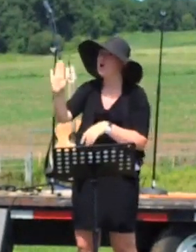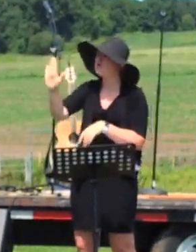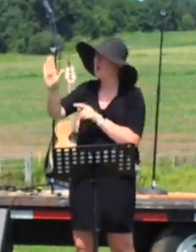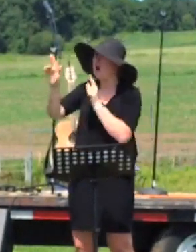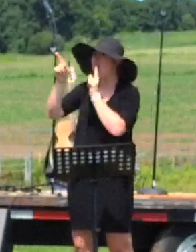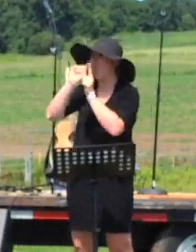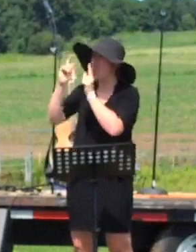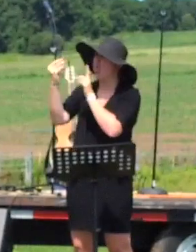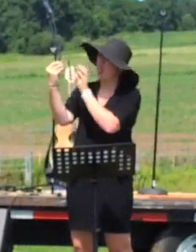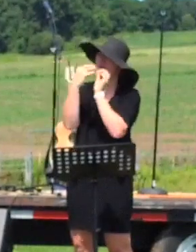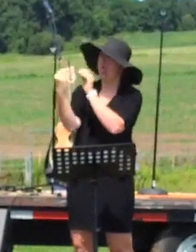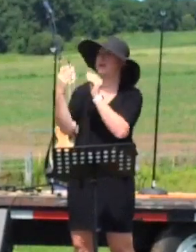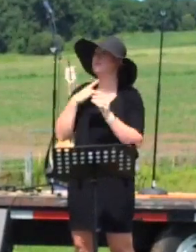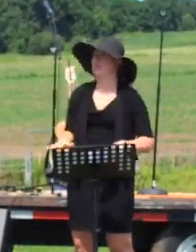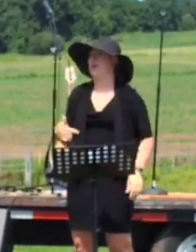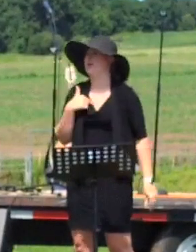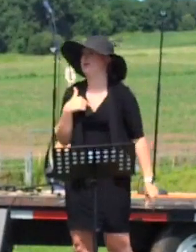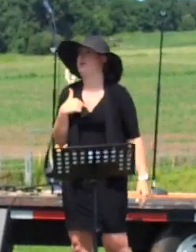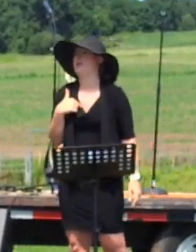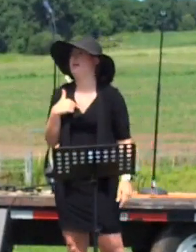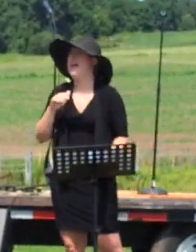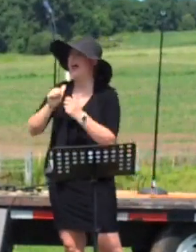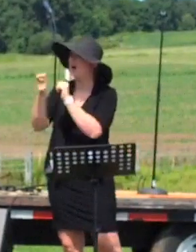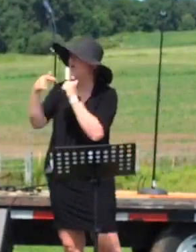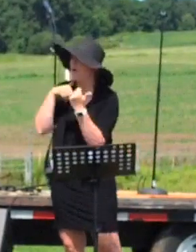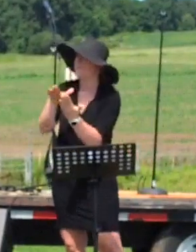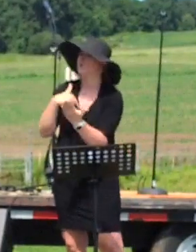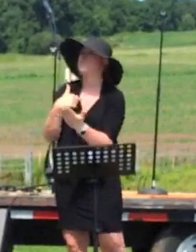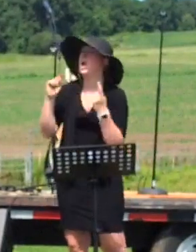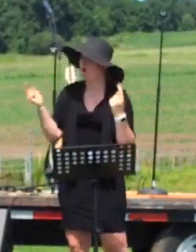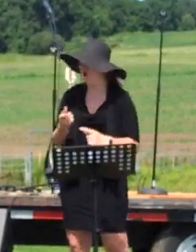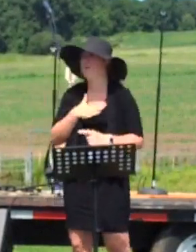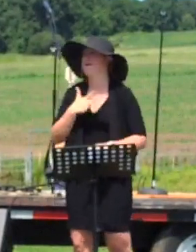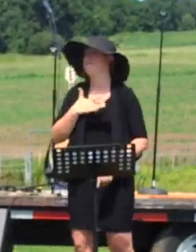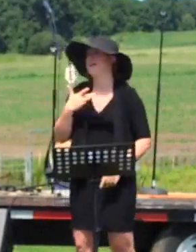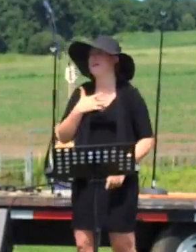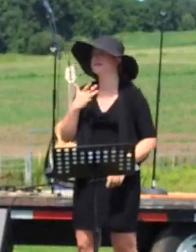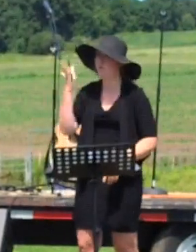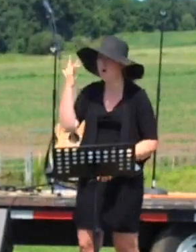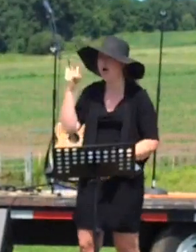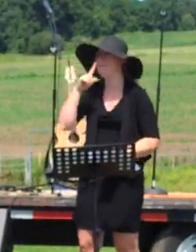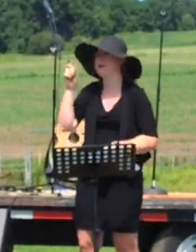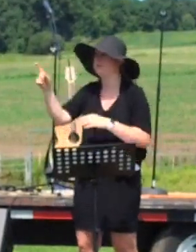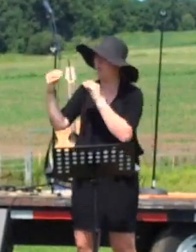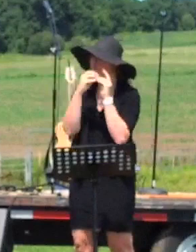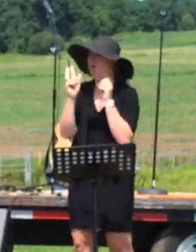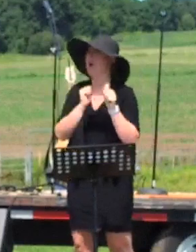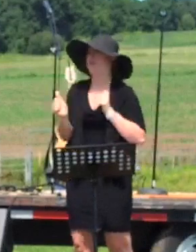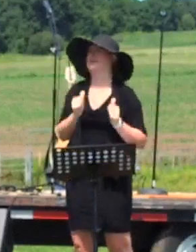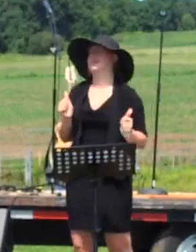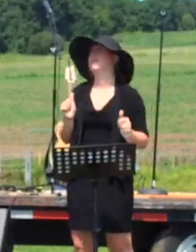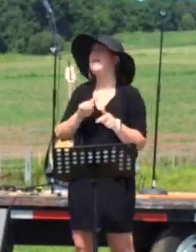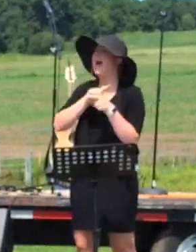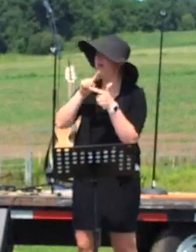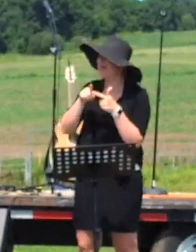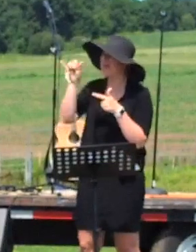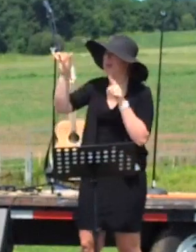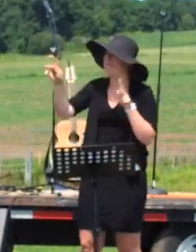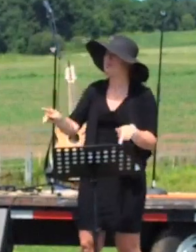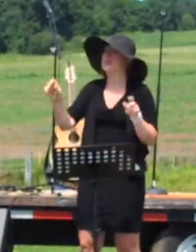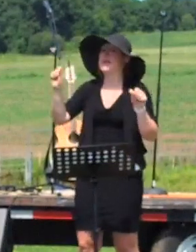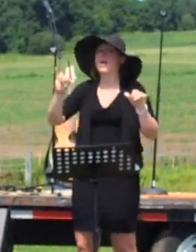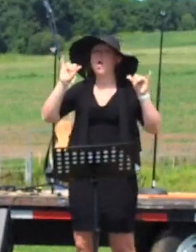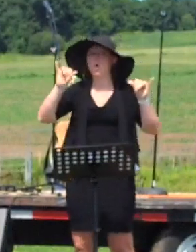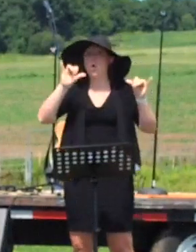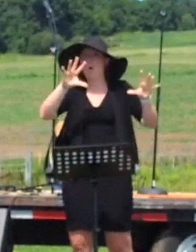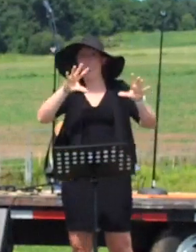have the conversation of, hey, by the way you said that really hurt my feelings, and here's why. And I think it will be easier for them to